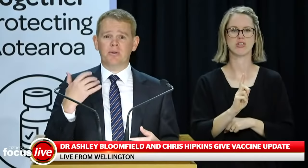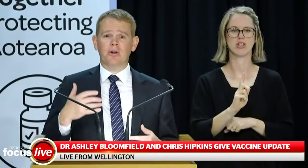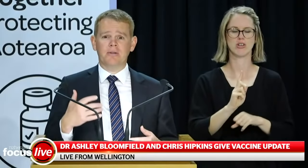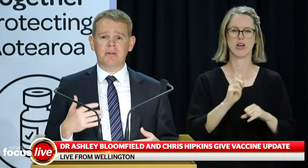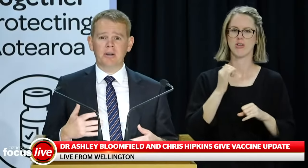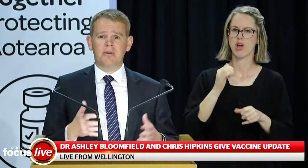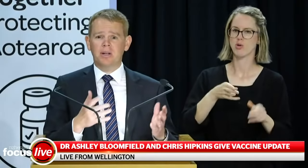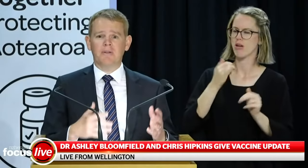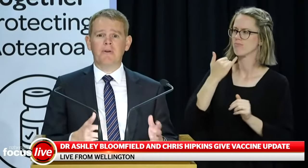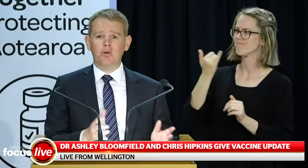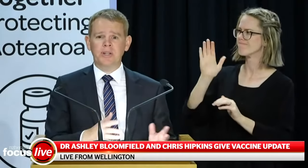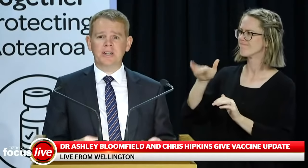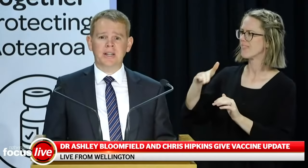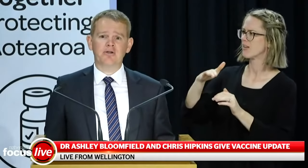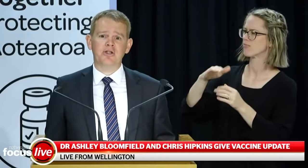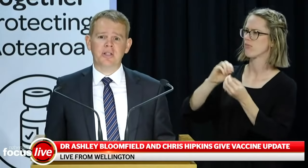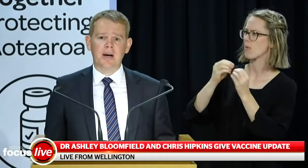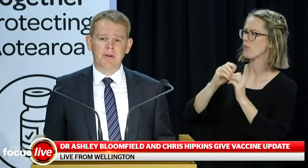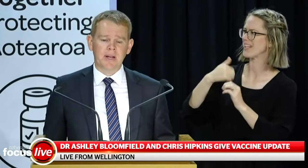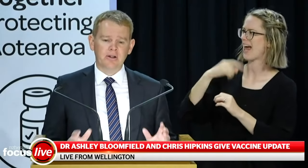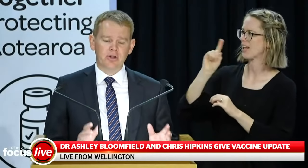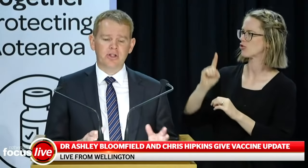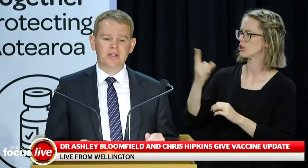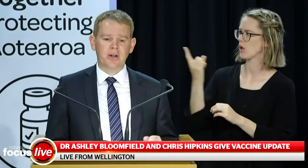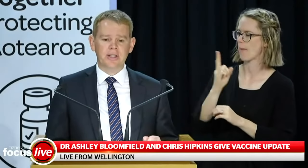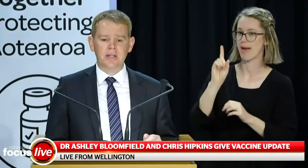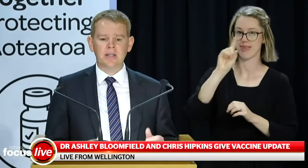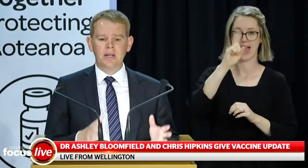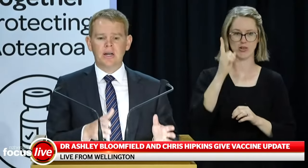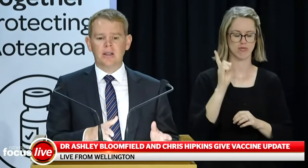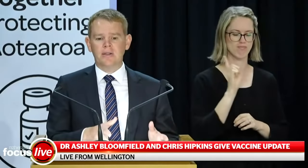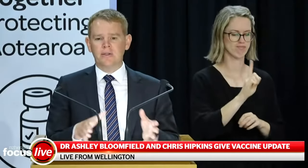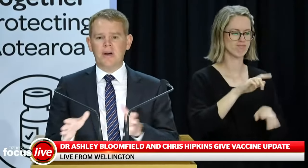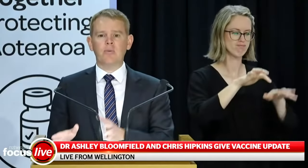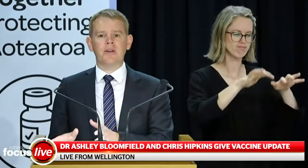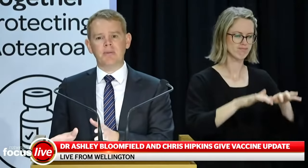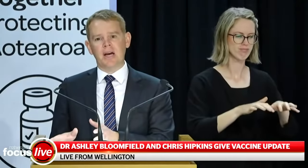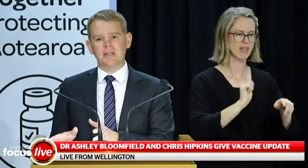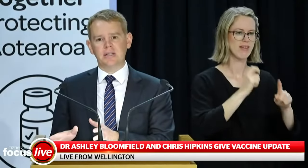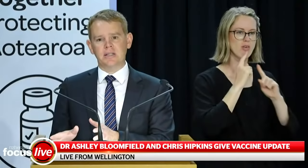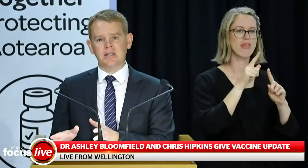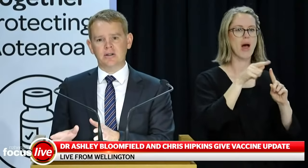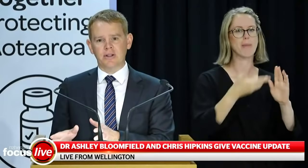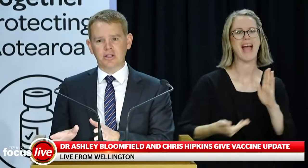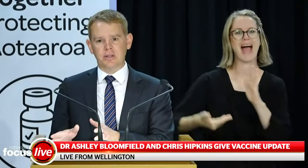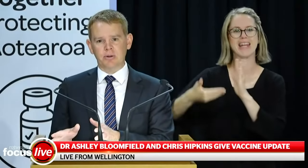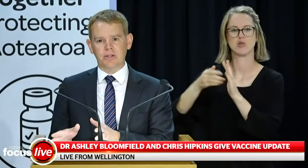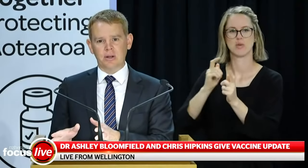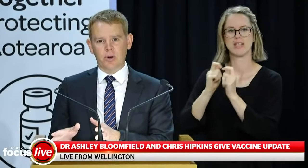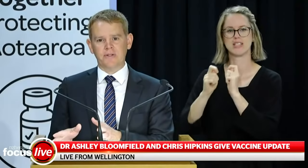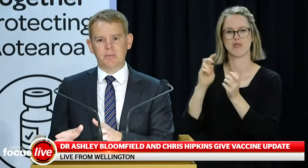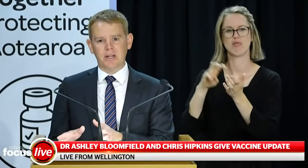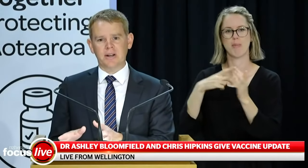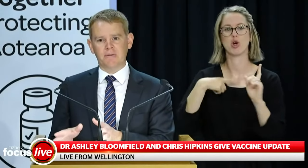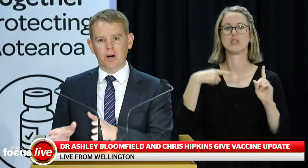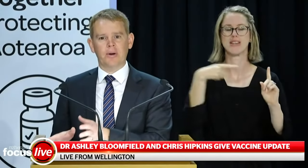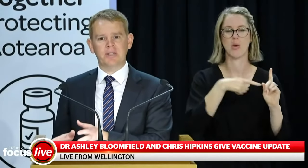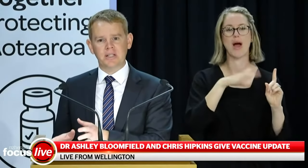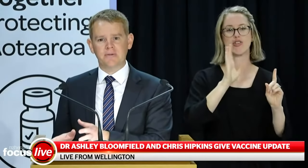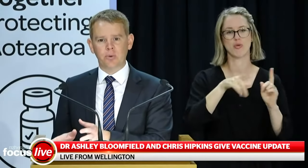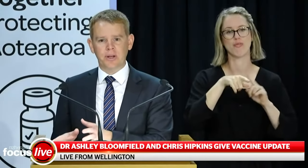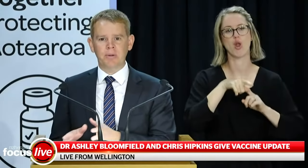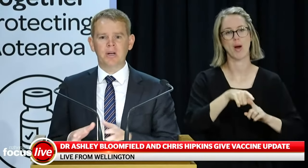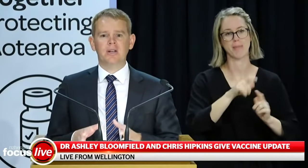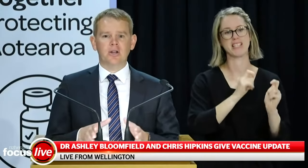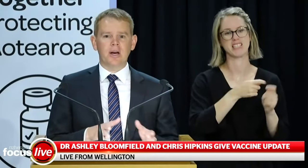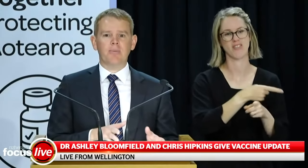up and says, we've got a fault, we need an electrician to come in. The electrician signs in. They will then be added to the testing register because there will have to be a follow-up